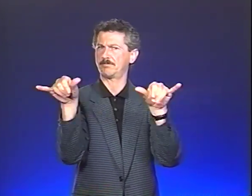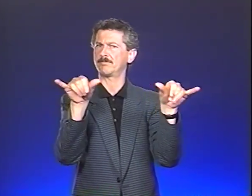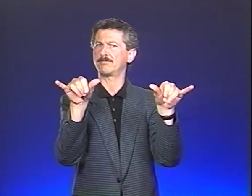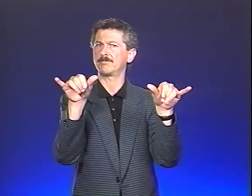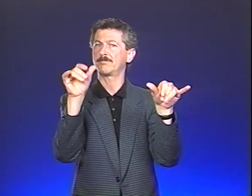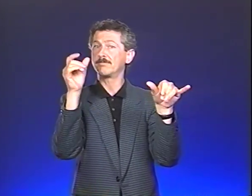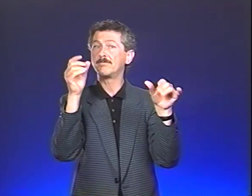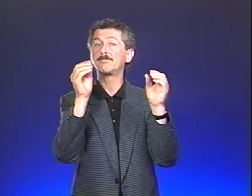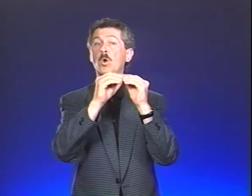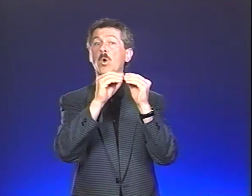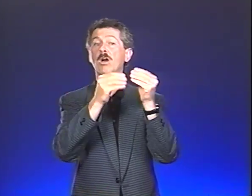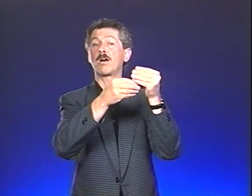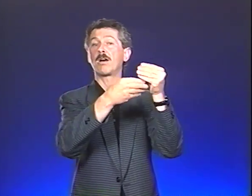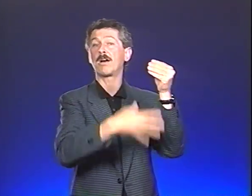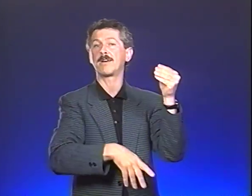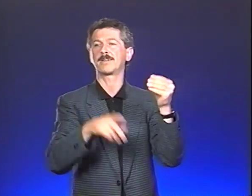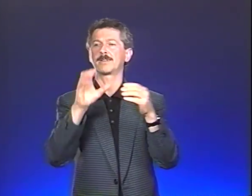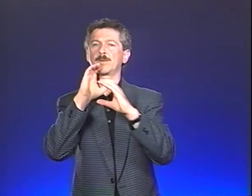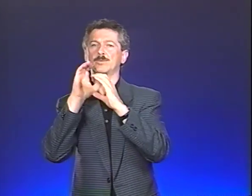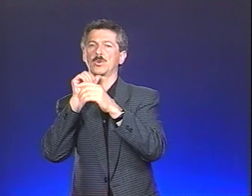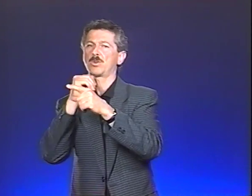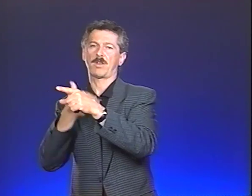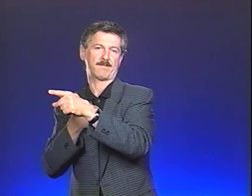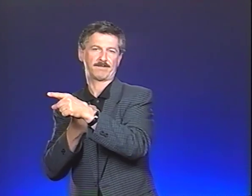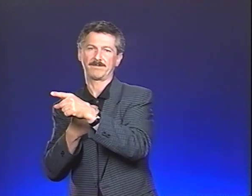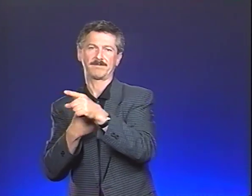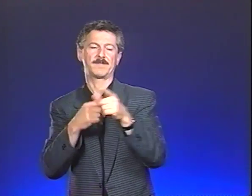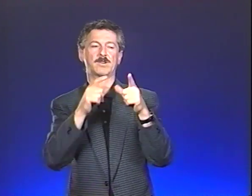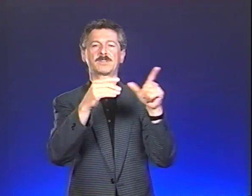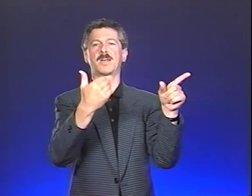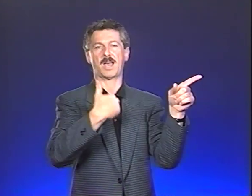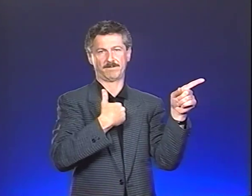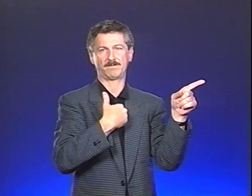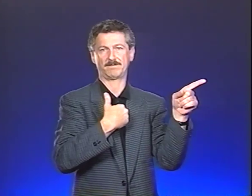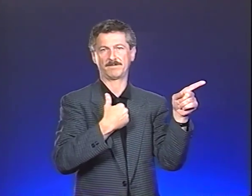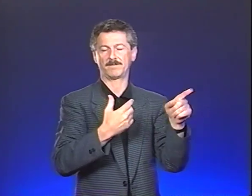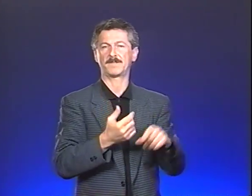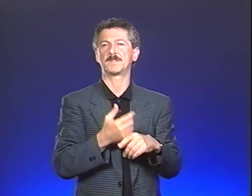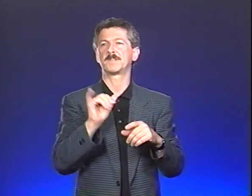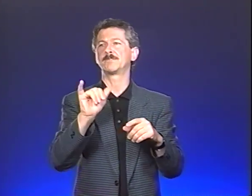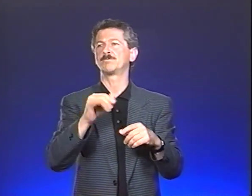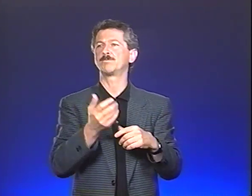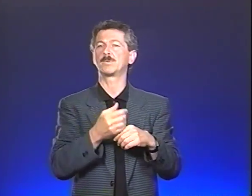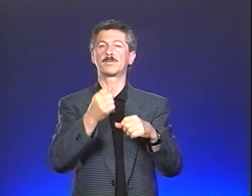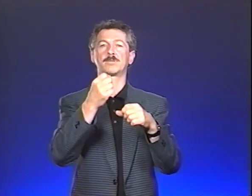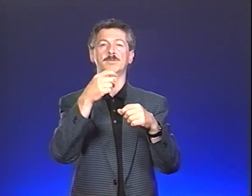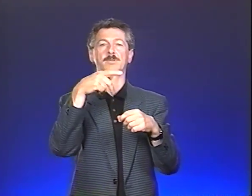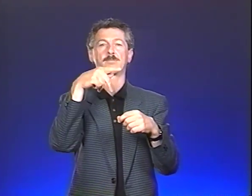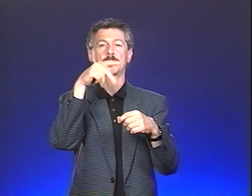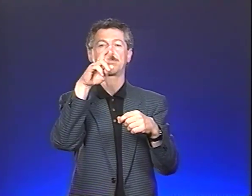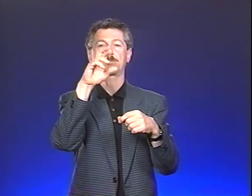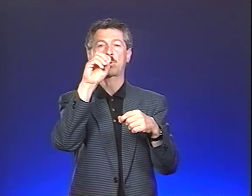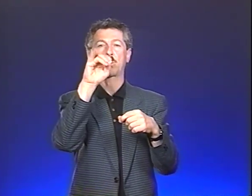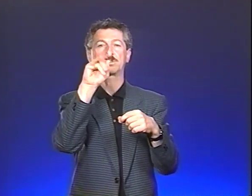symbols, arbitrariness and iconicity, and a community of users. Languages share many other features that the other